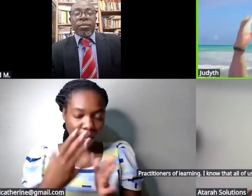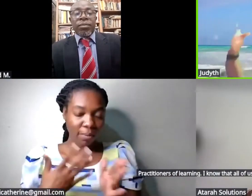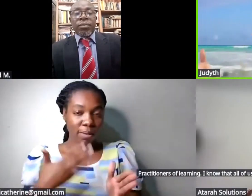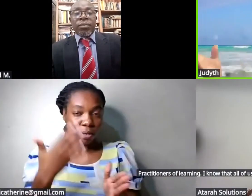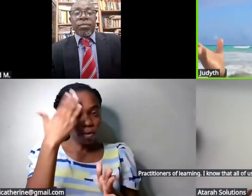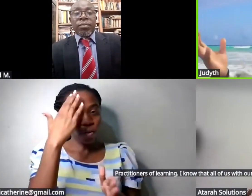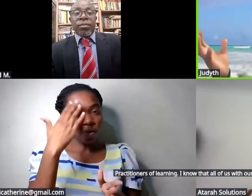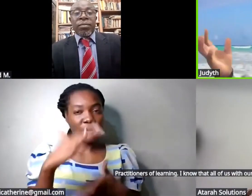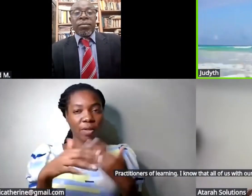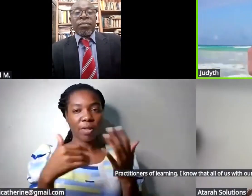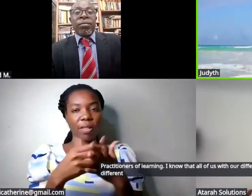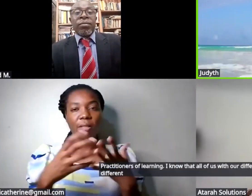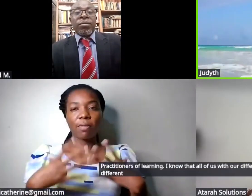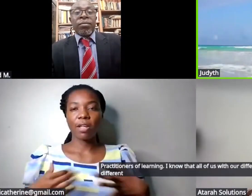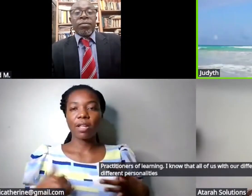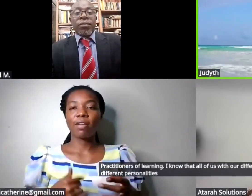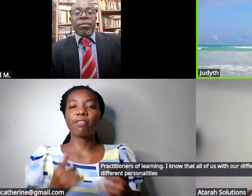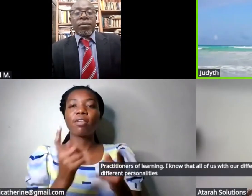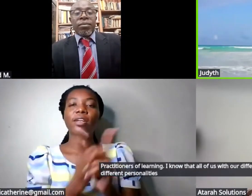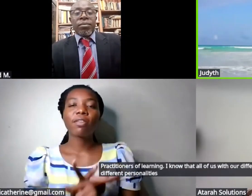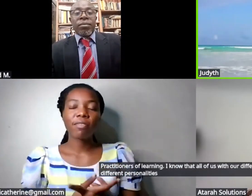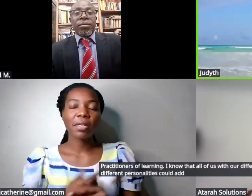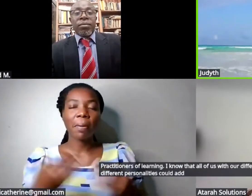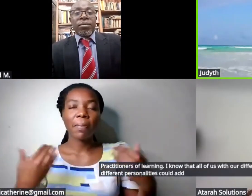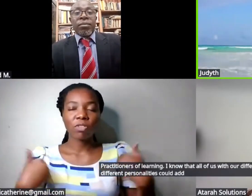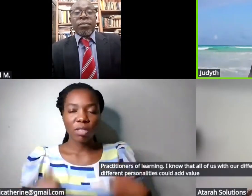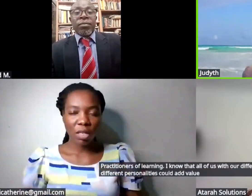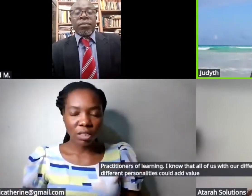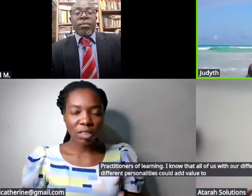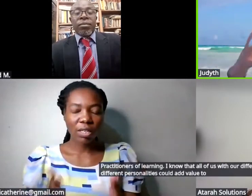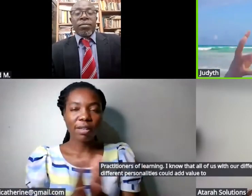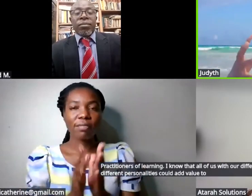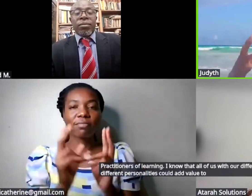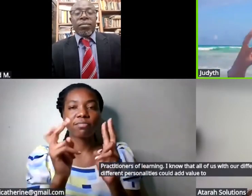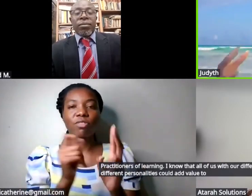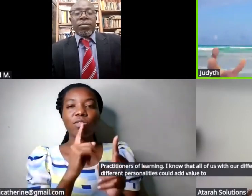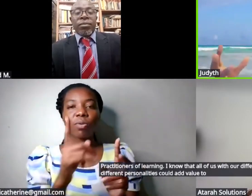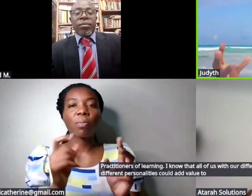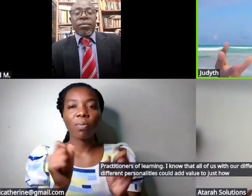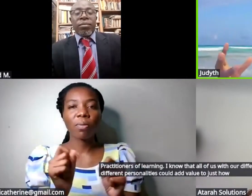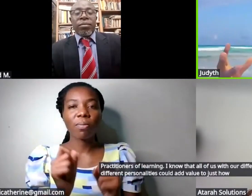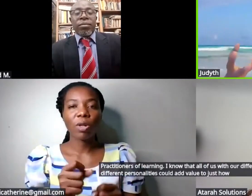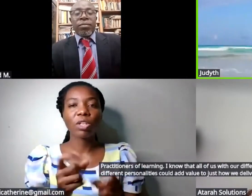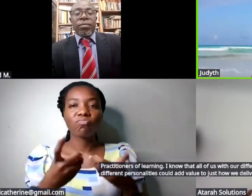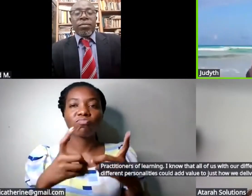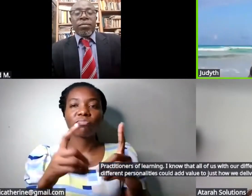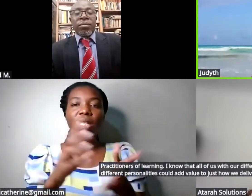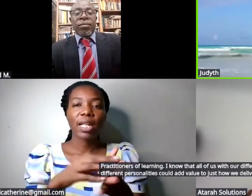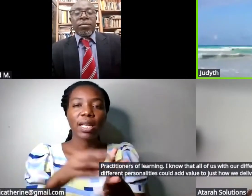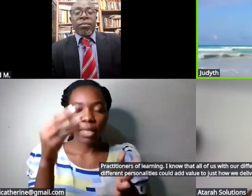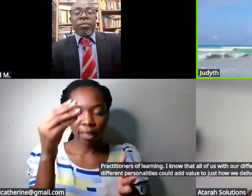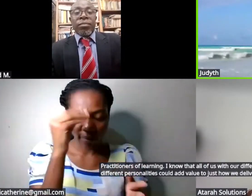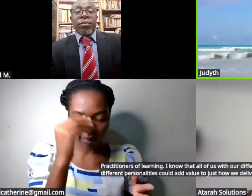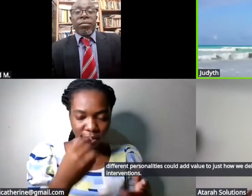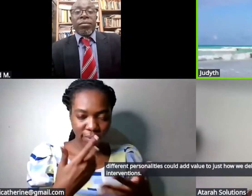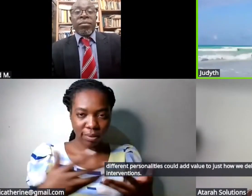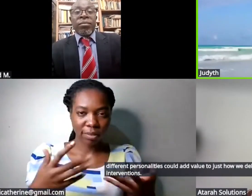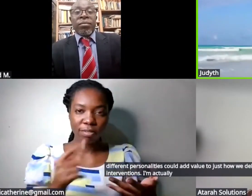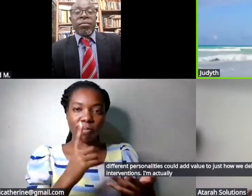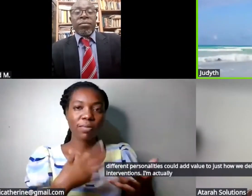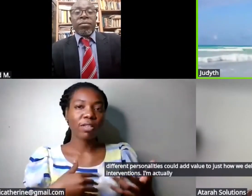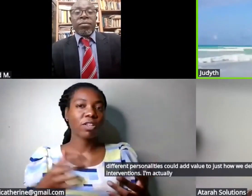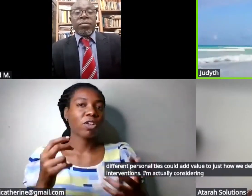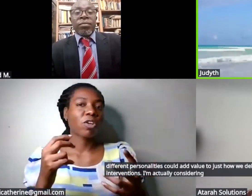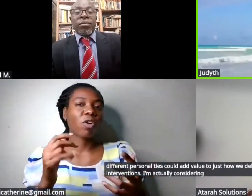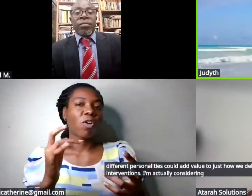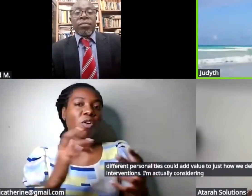strengths, different personalities could add value to just how we deliver learning interventions. I'm actually considering running